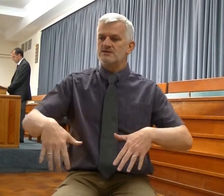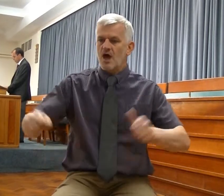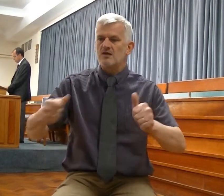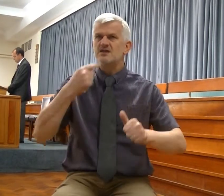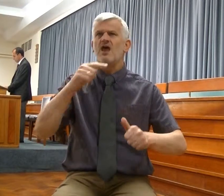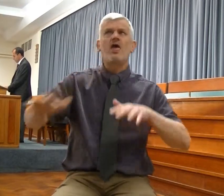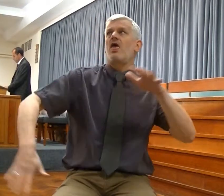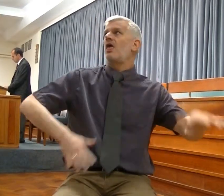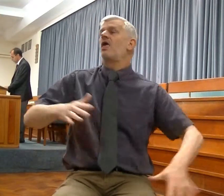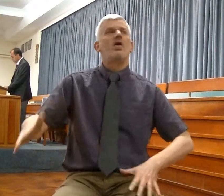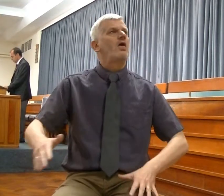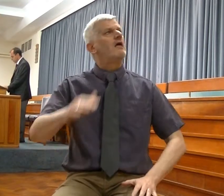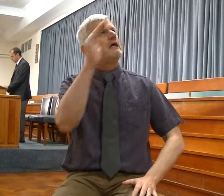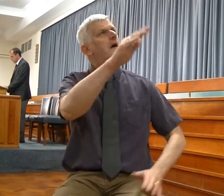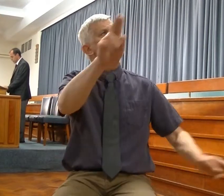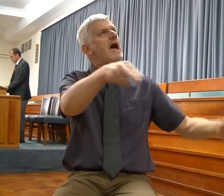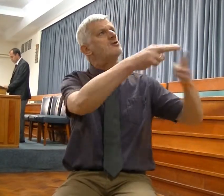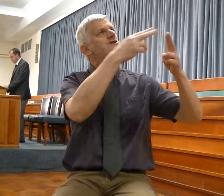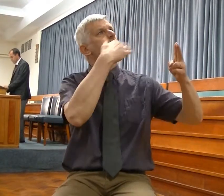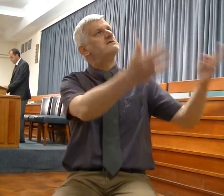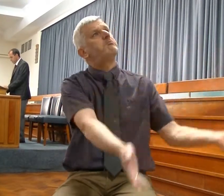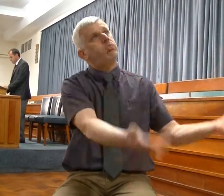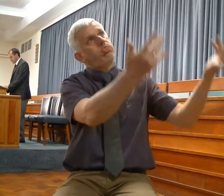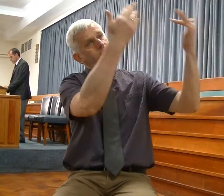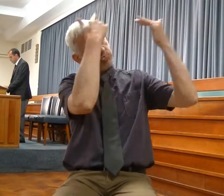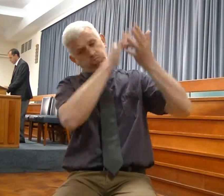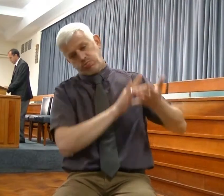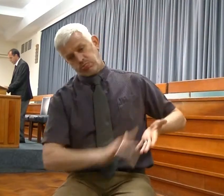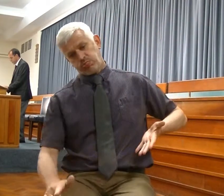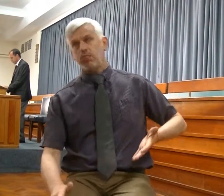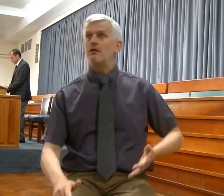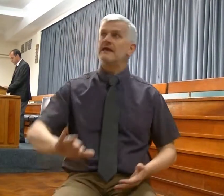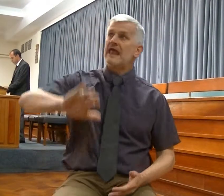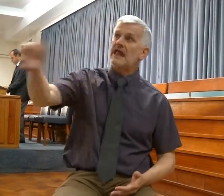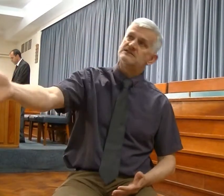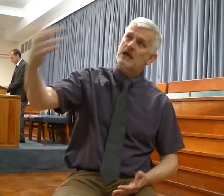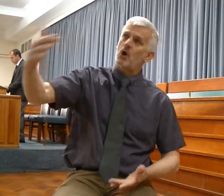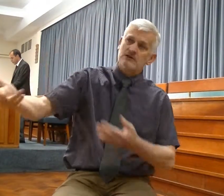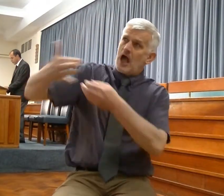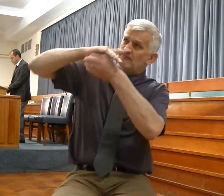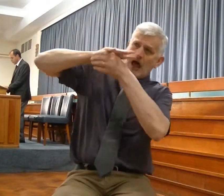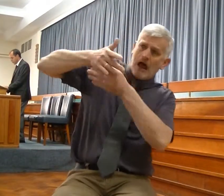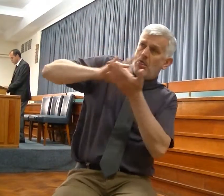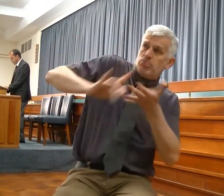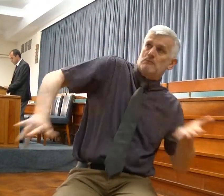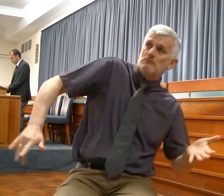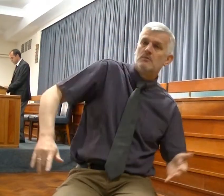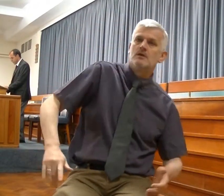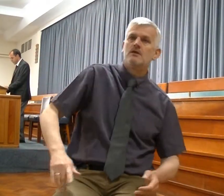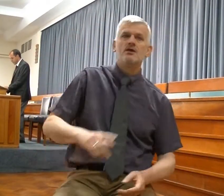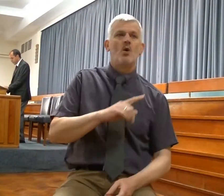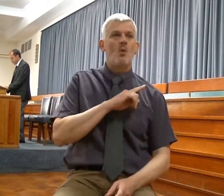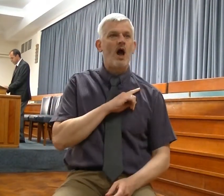mountains, Fall on us, unto the hills, cover us. For if they do these things in a